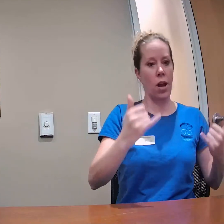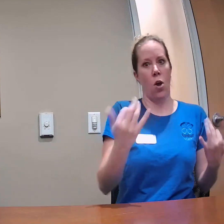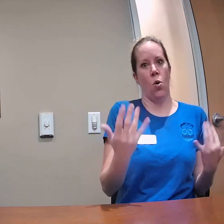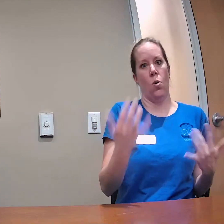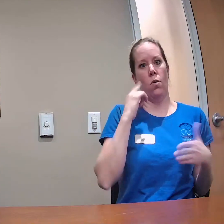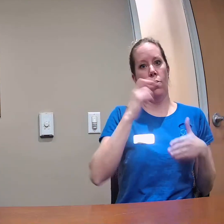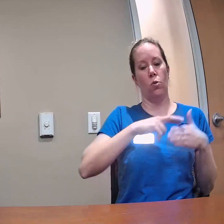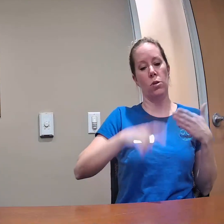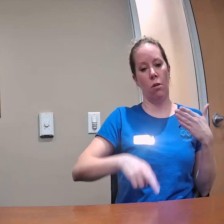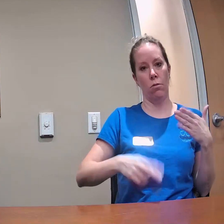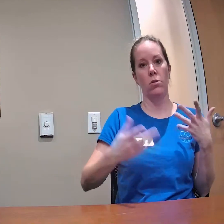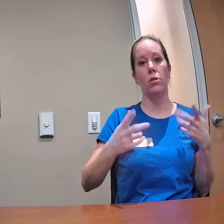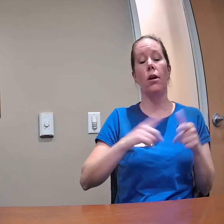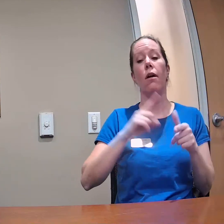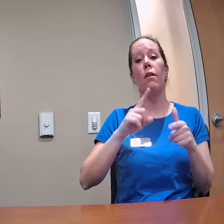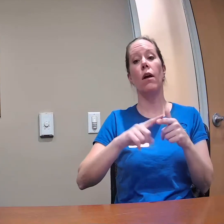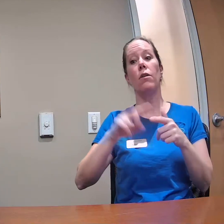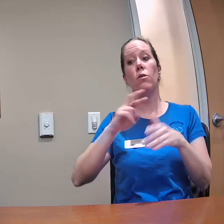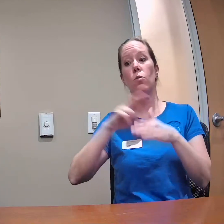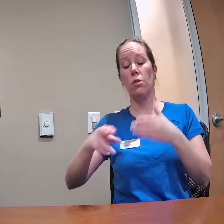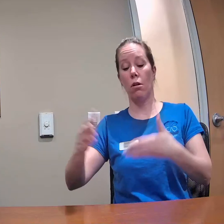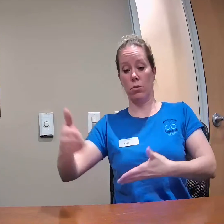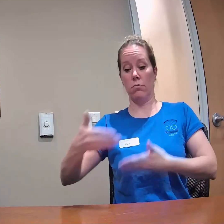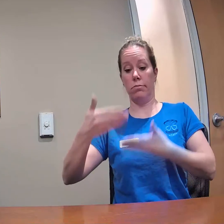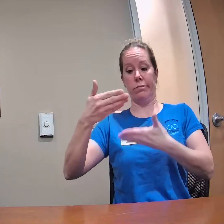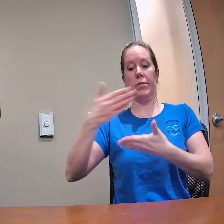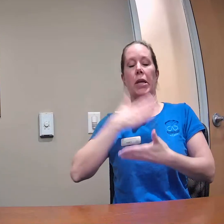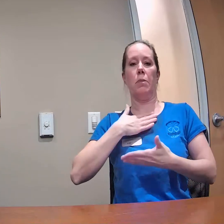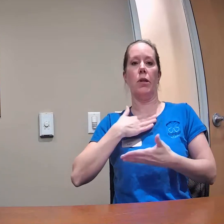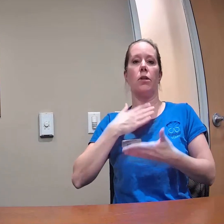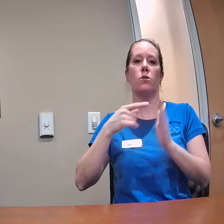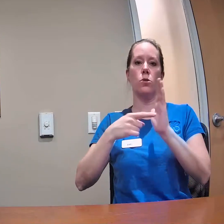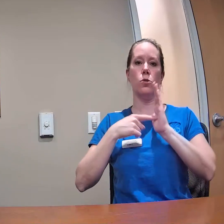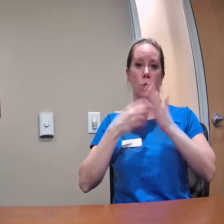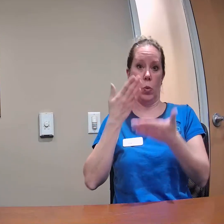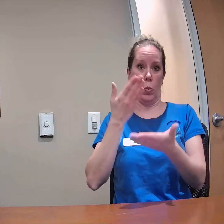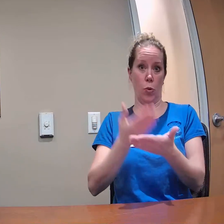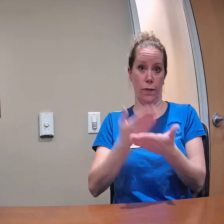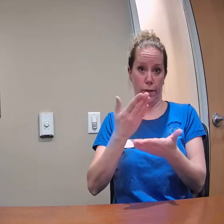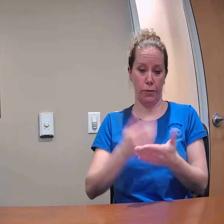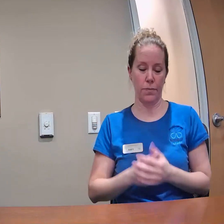in, and then ask you to show us the proof once you received it.